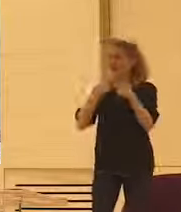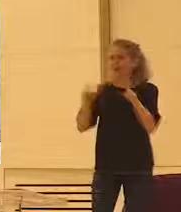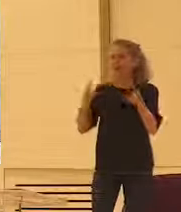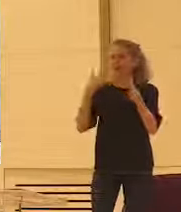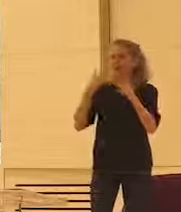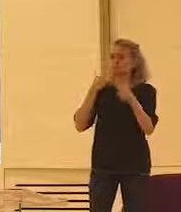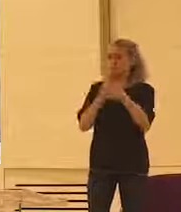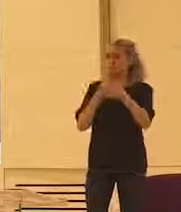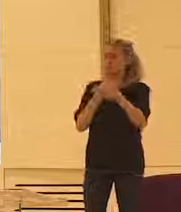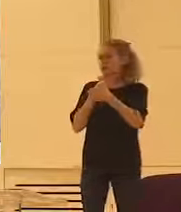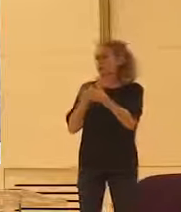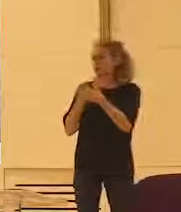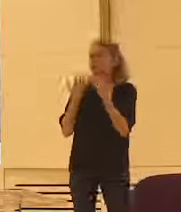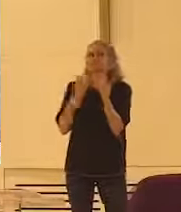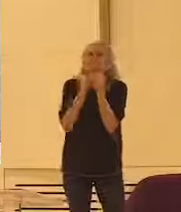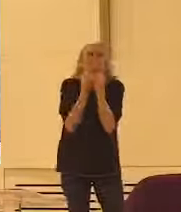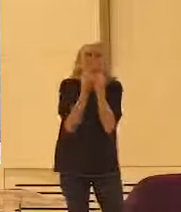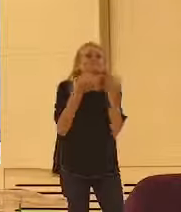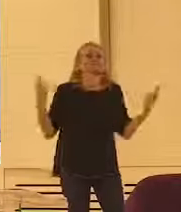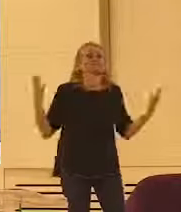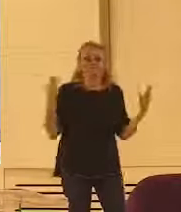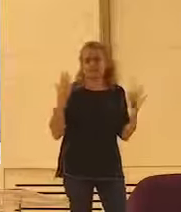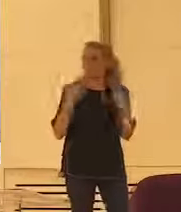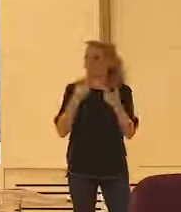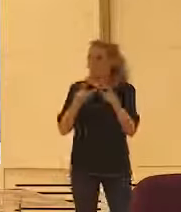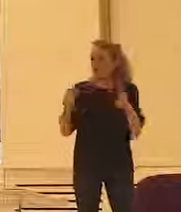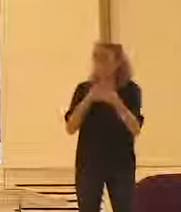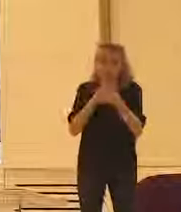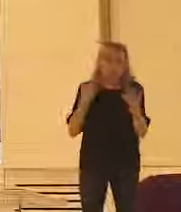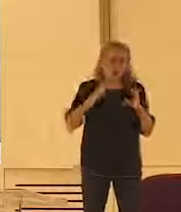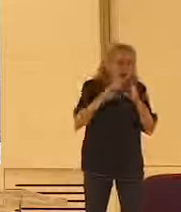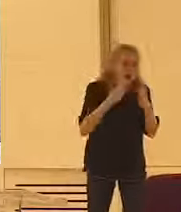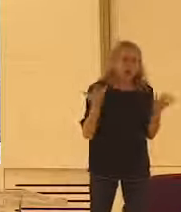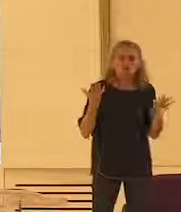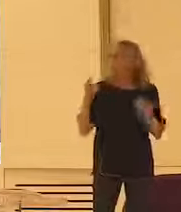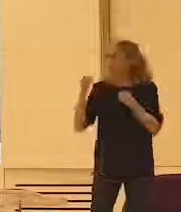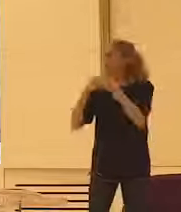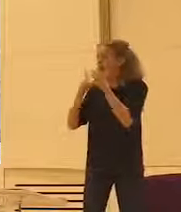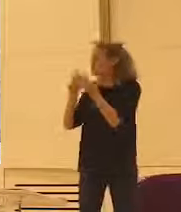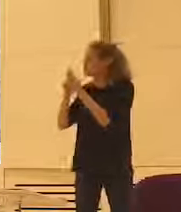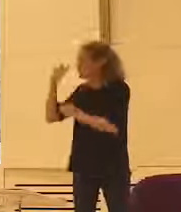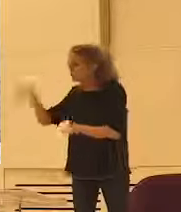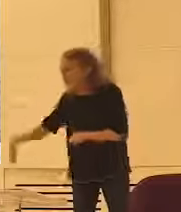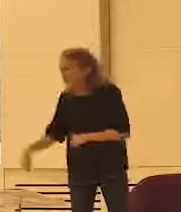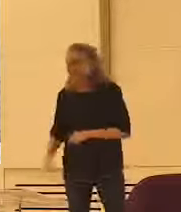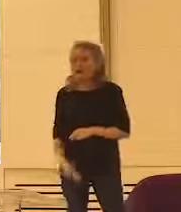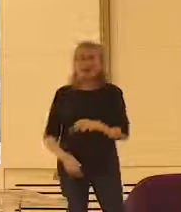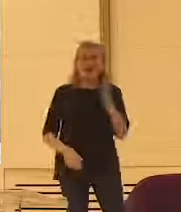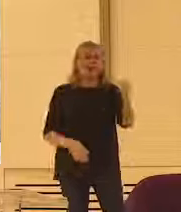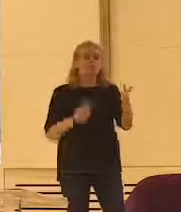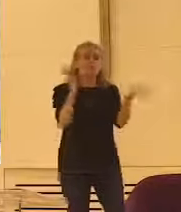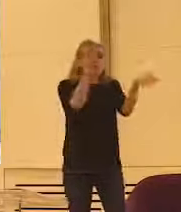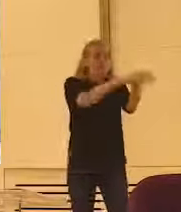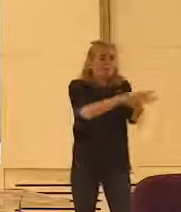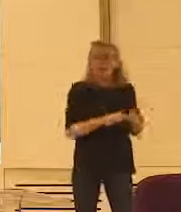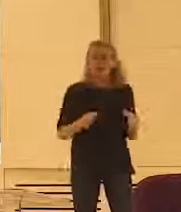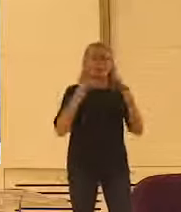and it talks about language barriers. There are so many language barriers. Communication, BSN interpreters who don't come. You